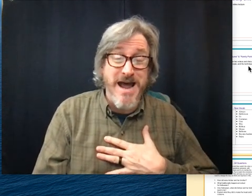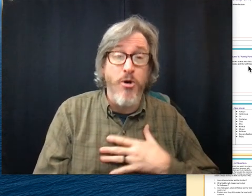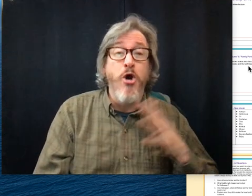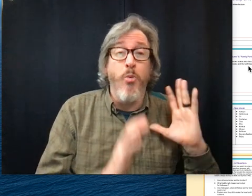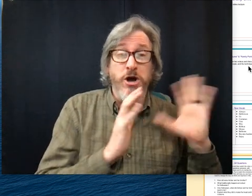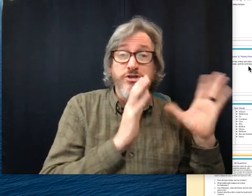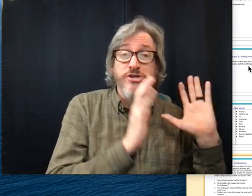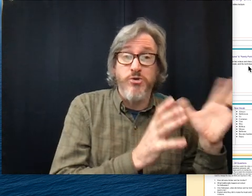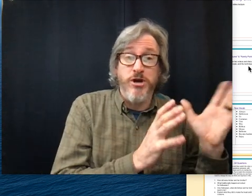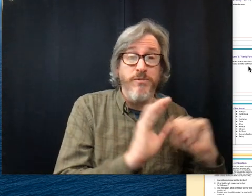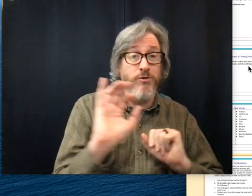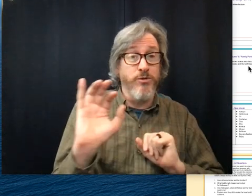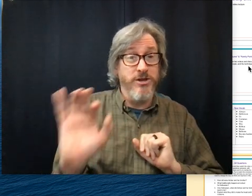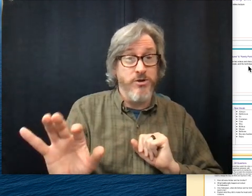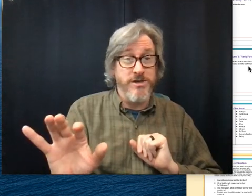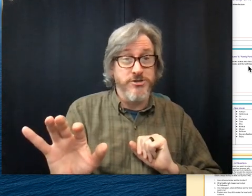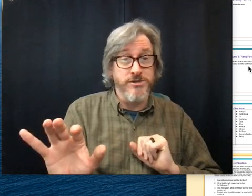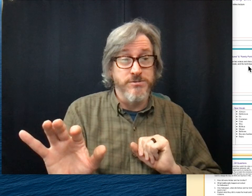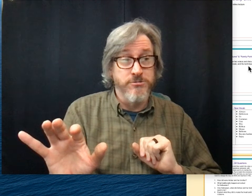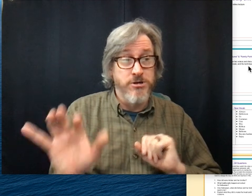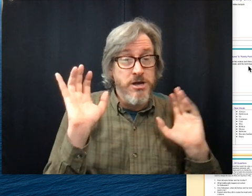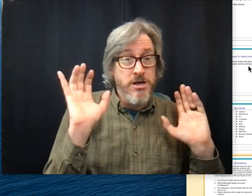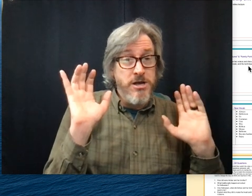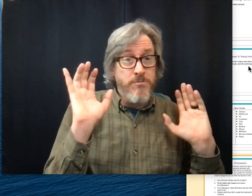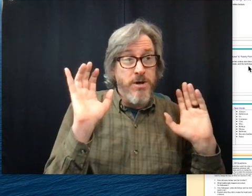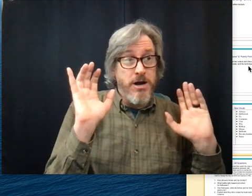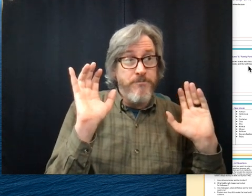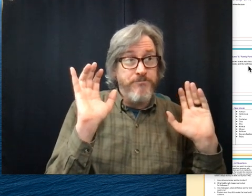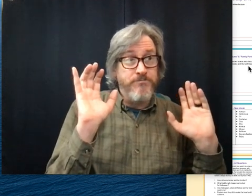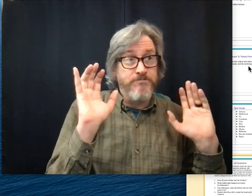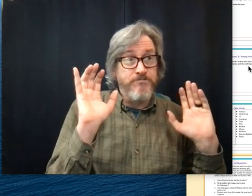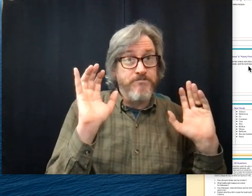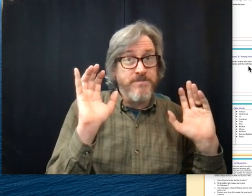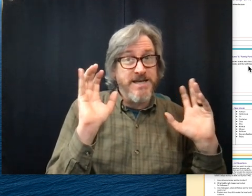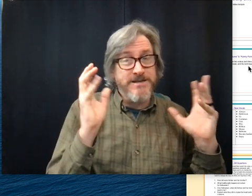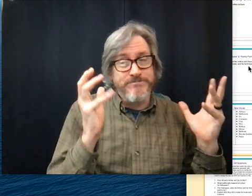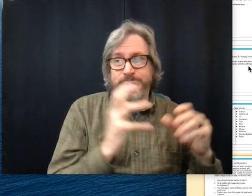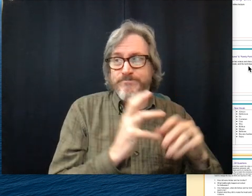recommend now watch the story before you read the questions.